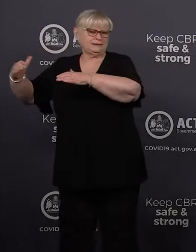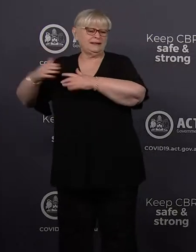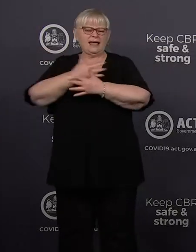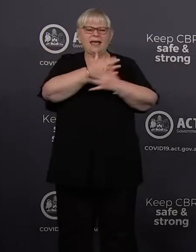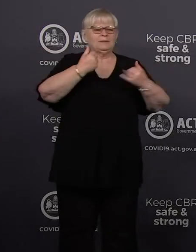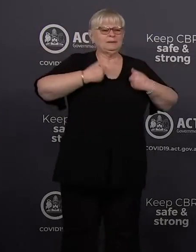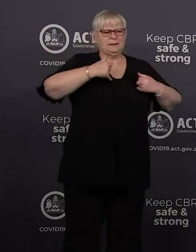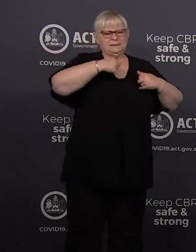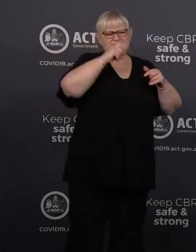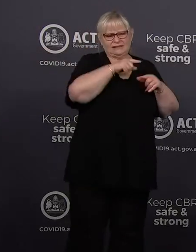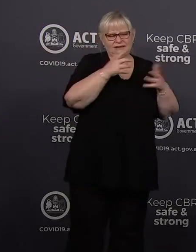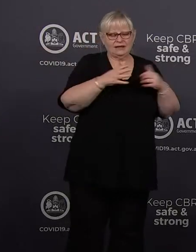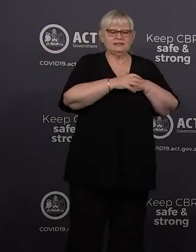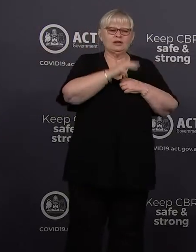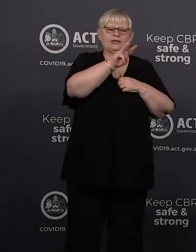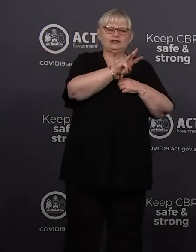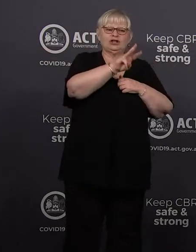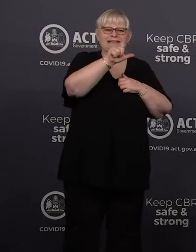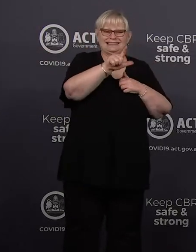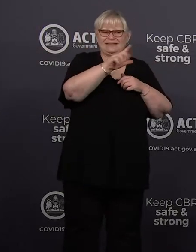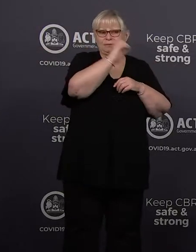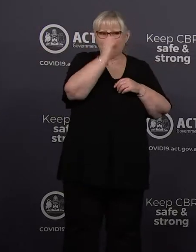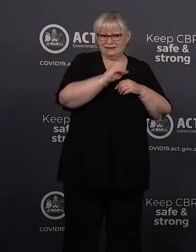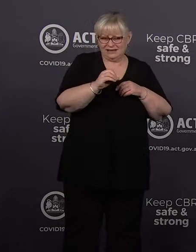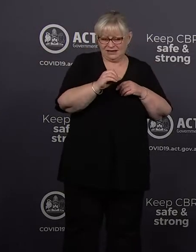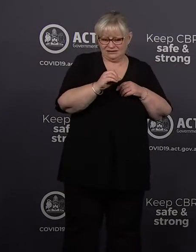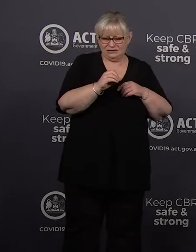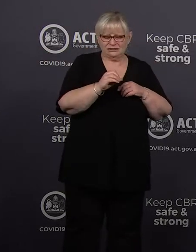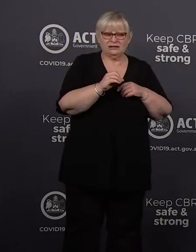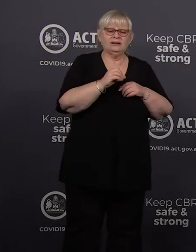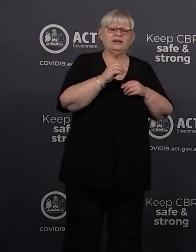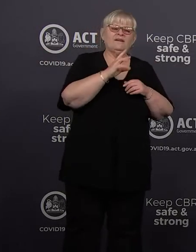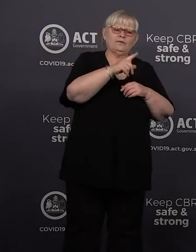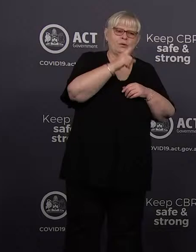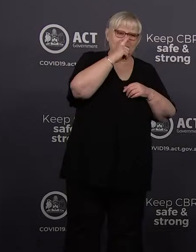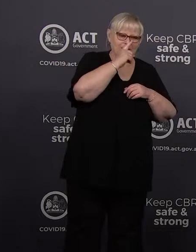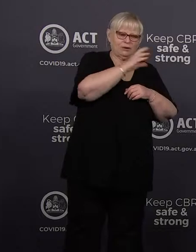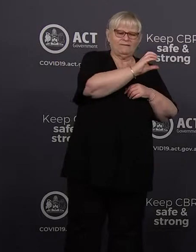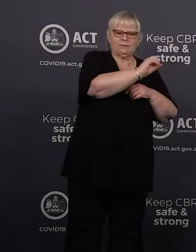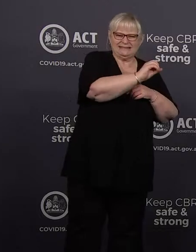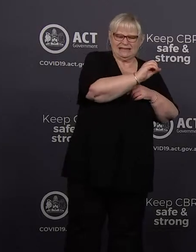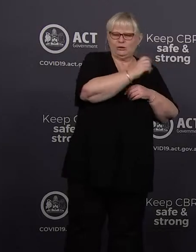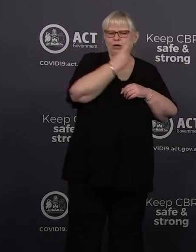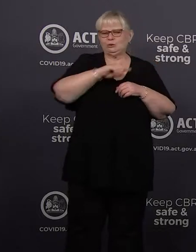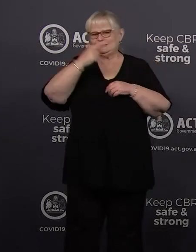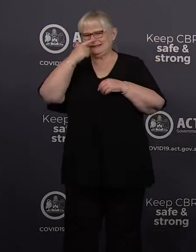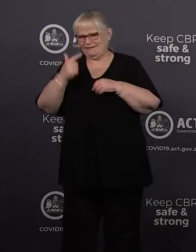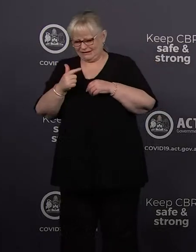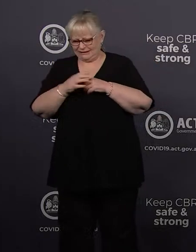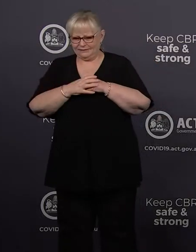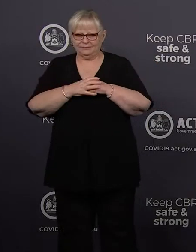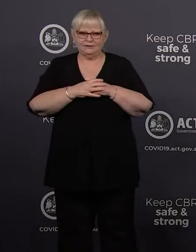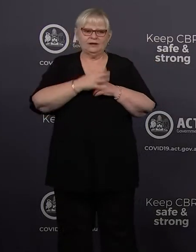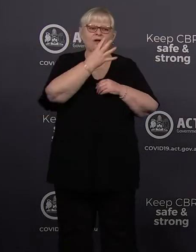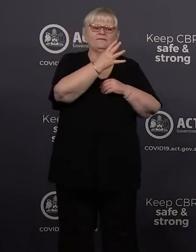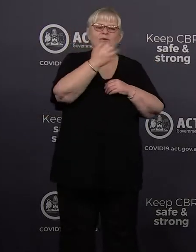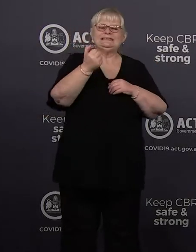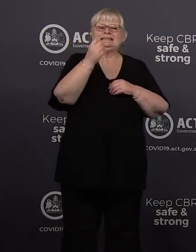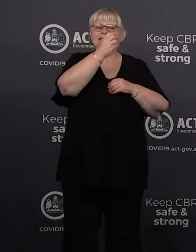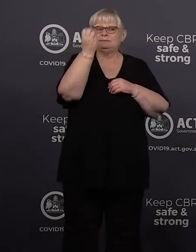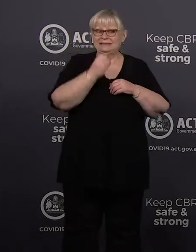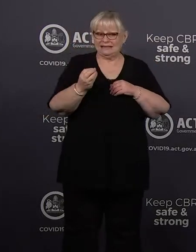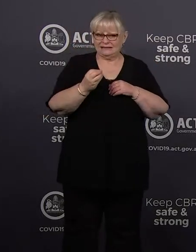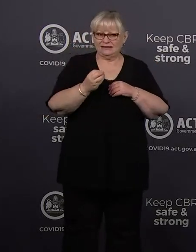groups. So there's 37% of cases are in people aged 0 to 17 years and